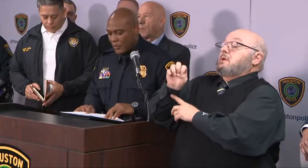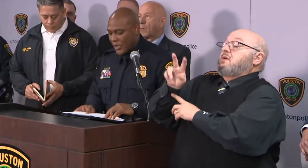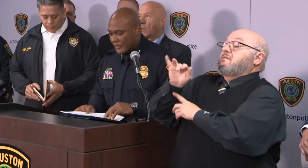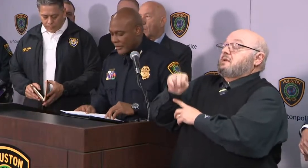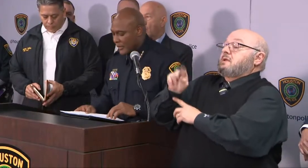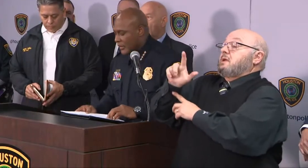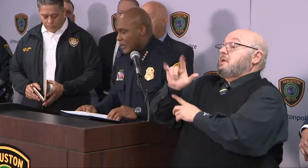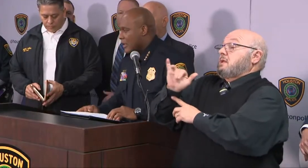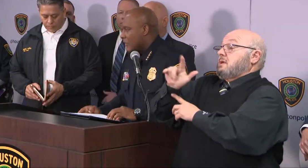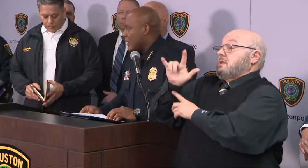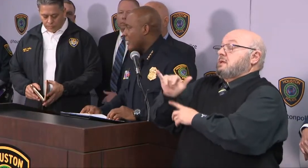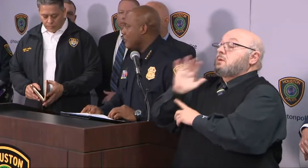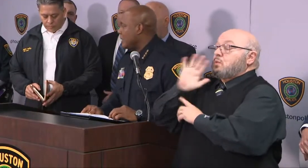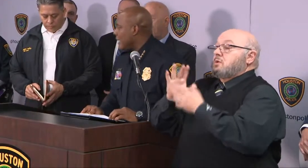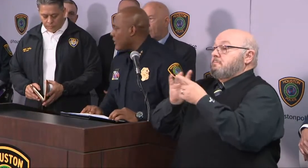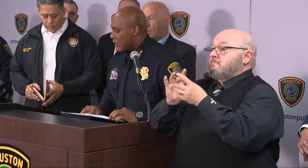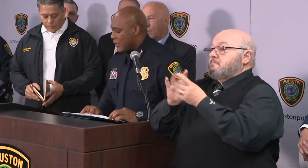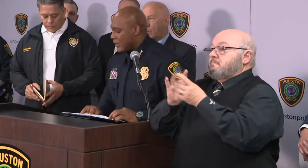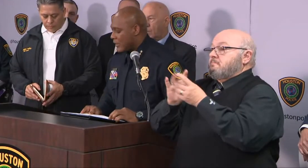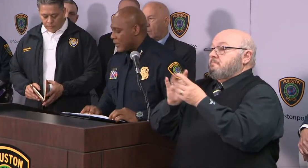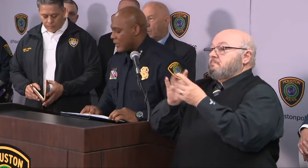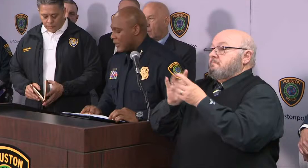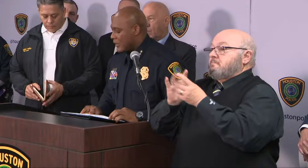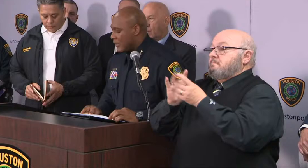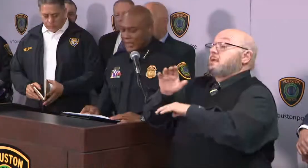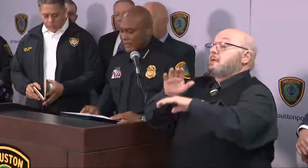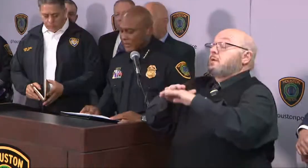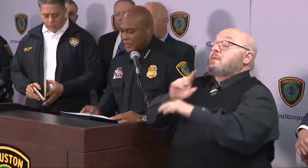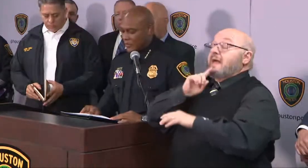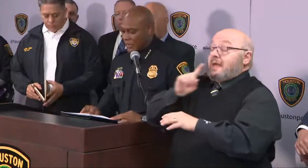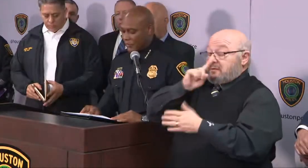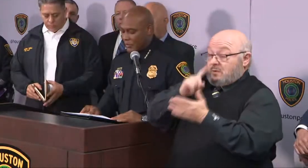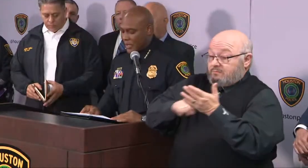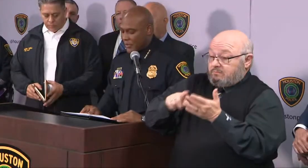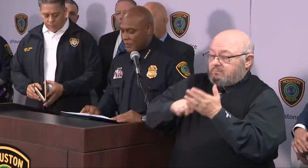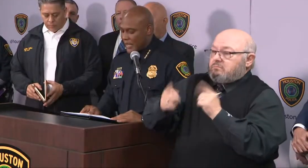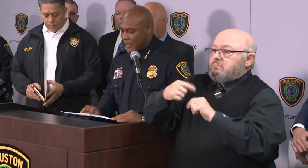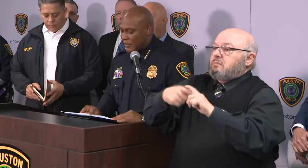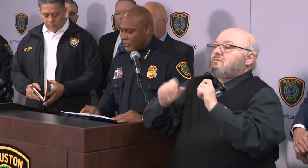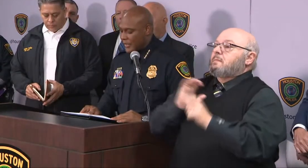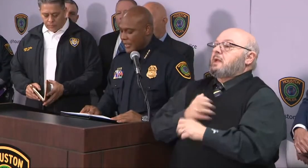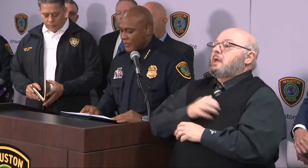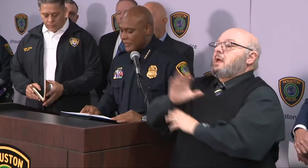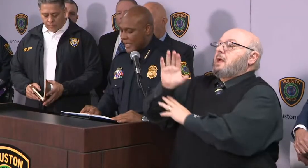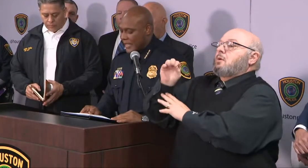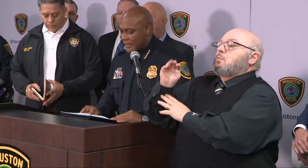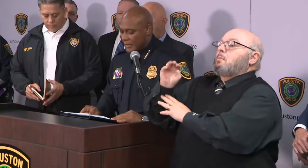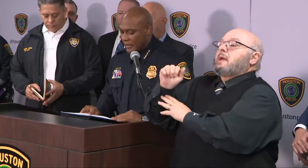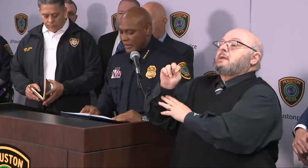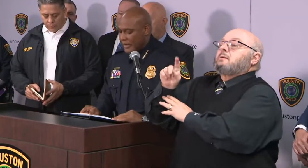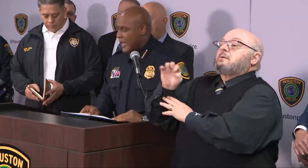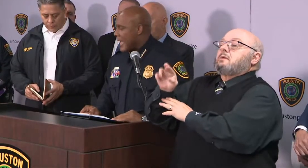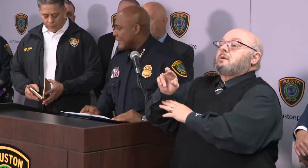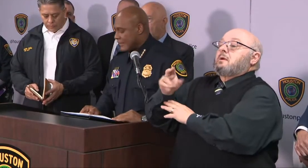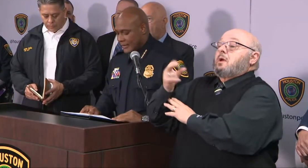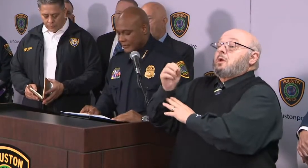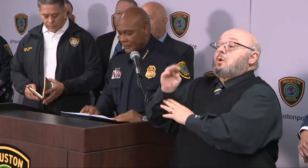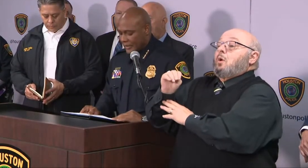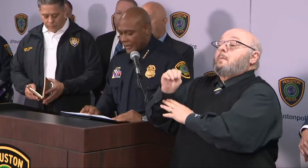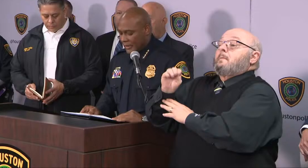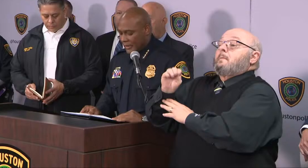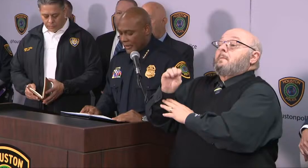some remarks. The update on the actual investigation is going to come from our Commander of Homicide,